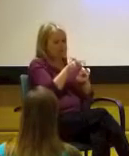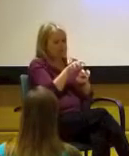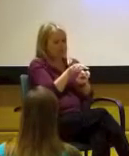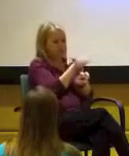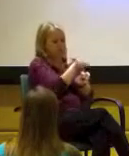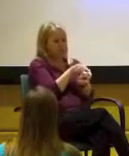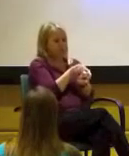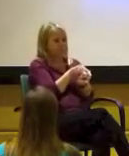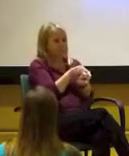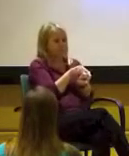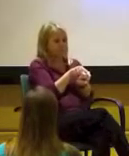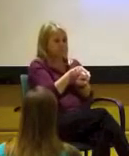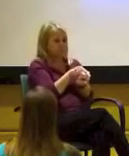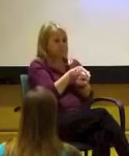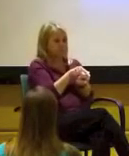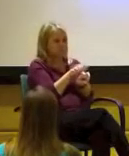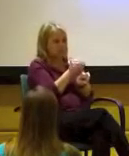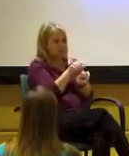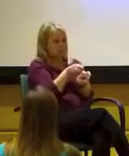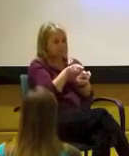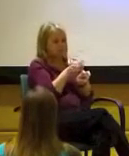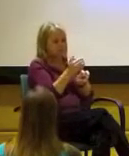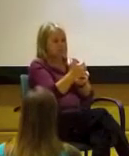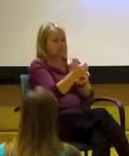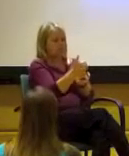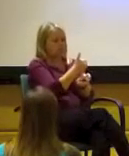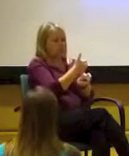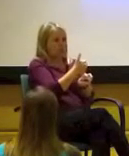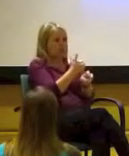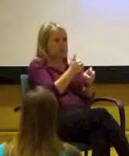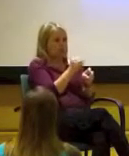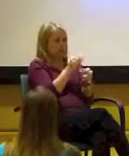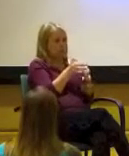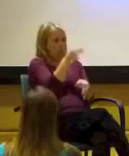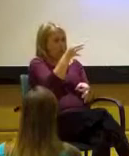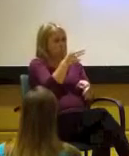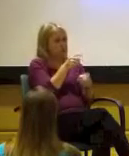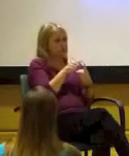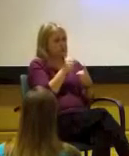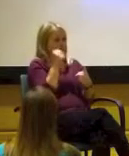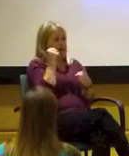spine all the way through the spinal cord to the back part of the spine.